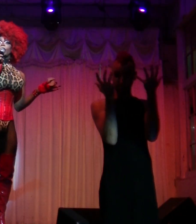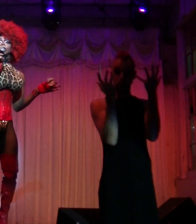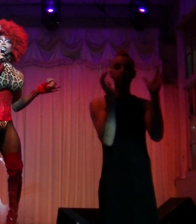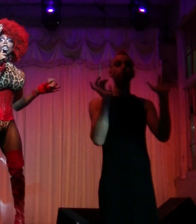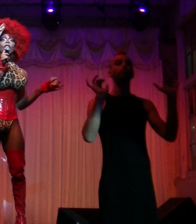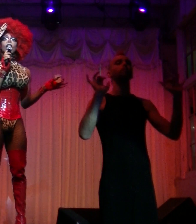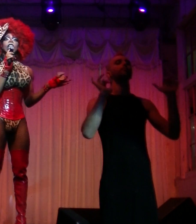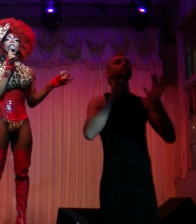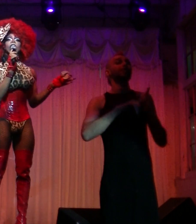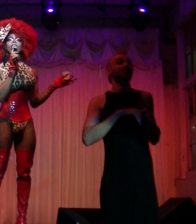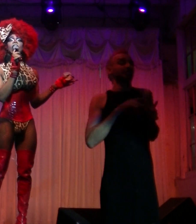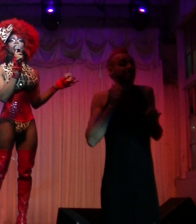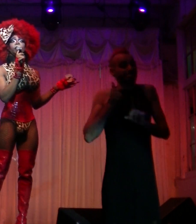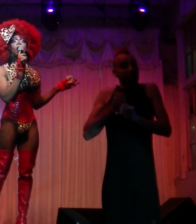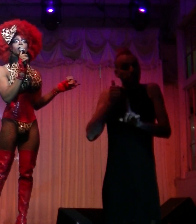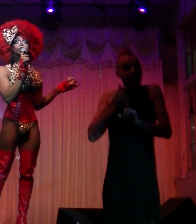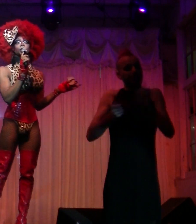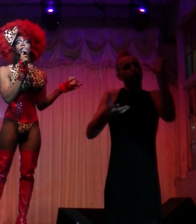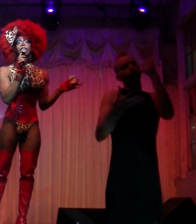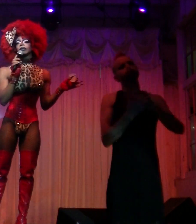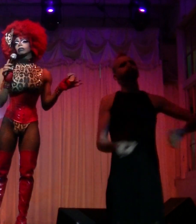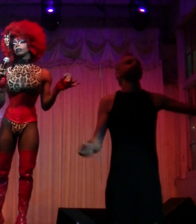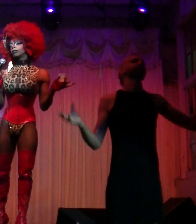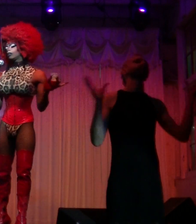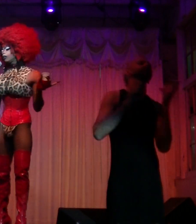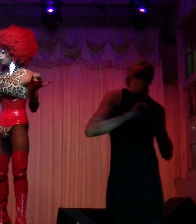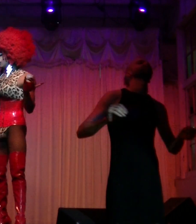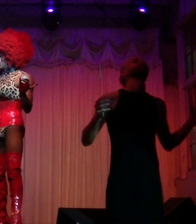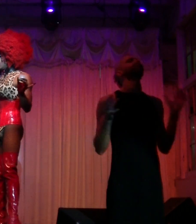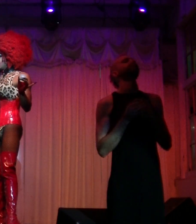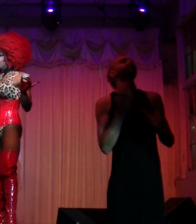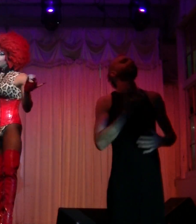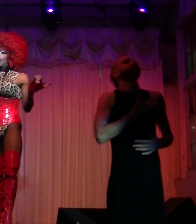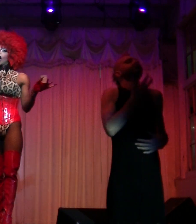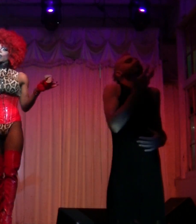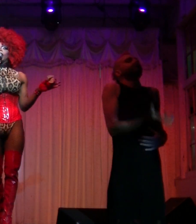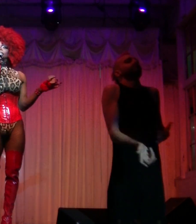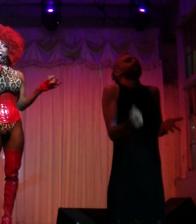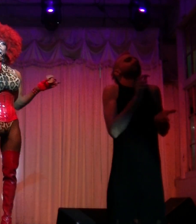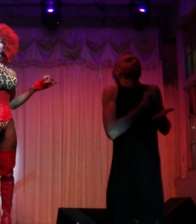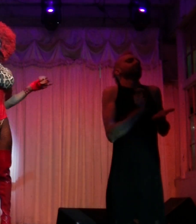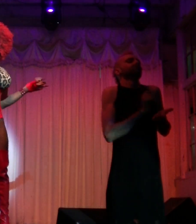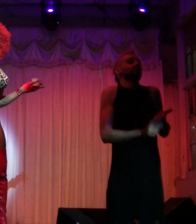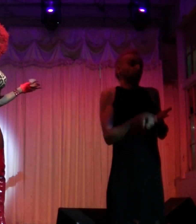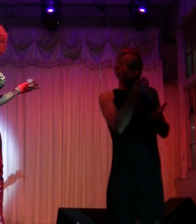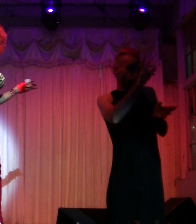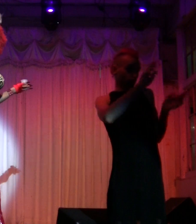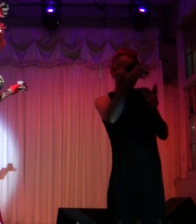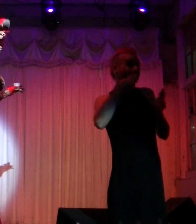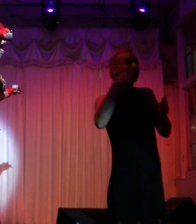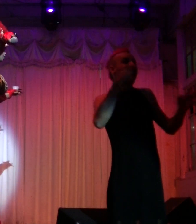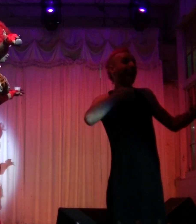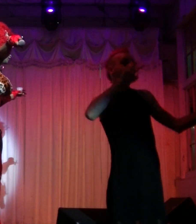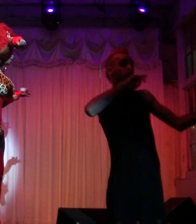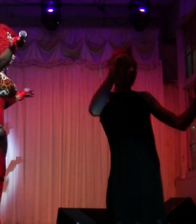Some original love poetry. If y'all ready, say I'm ready.